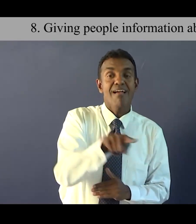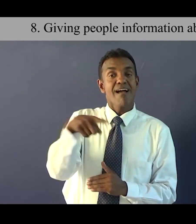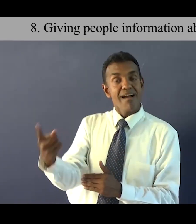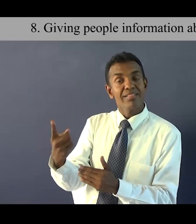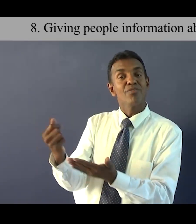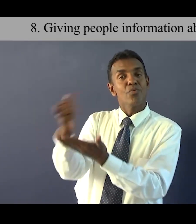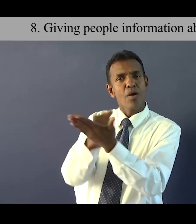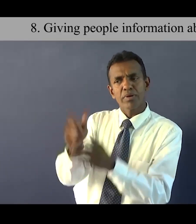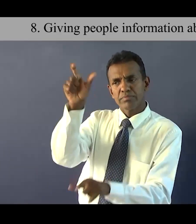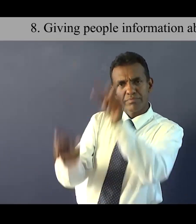do.